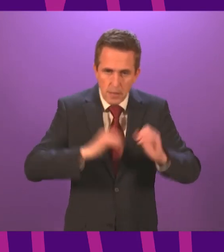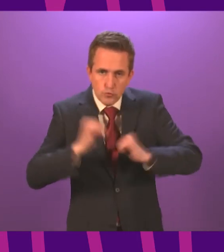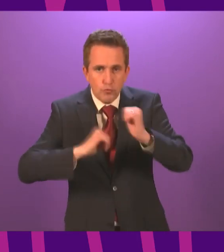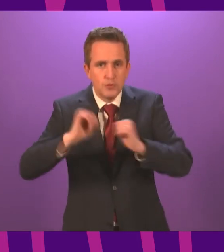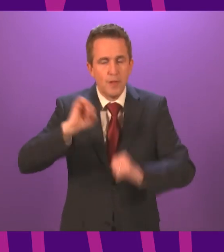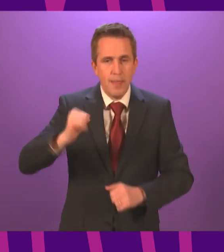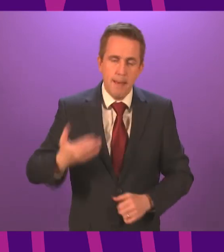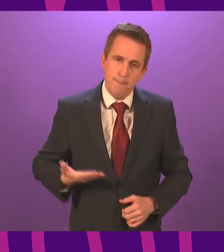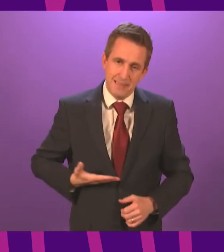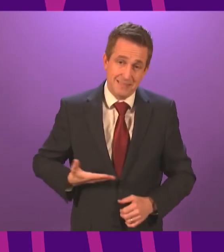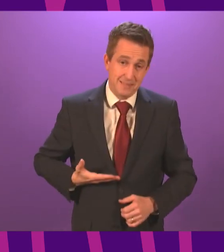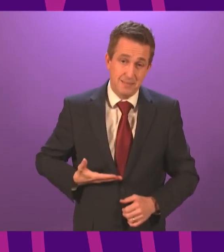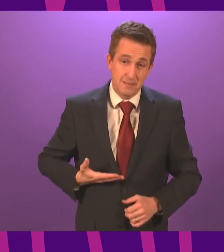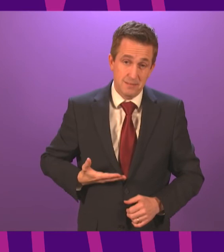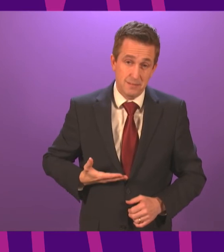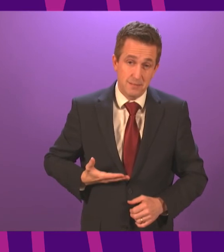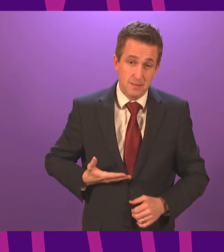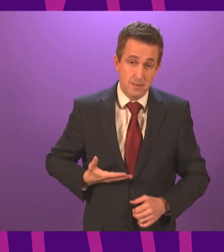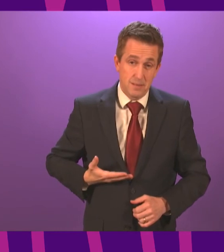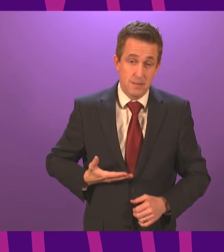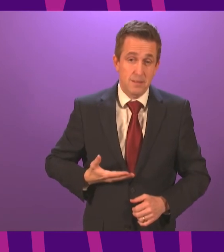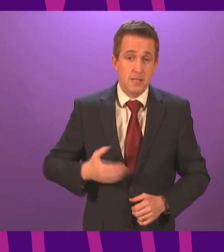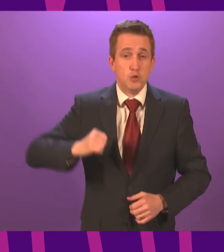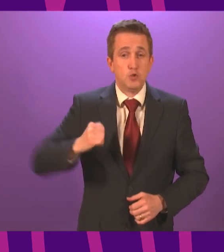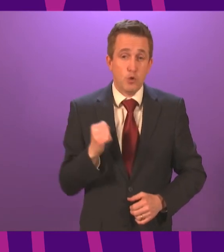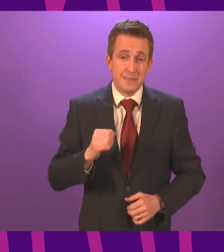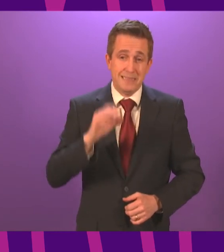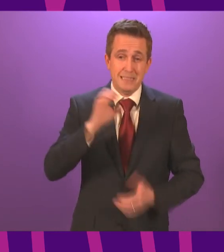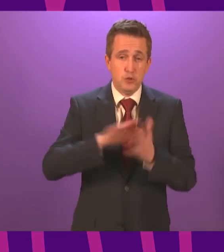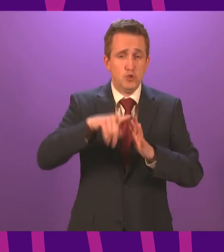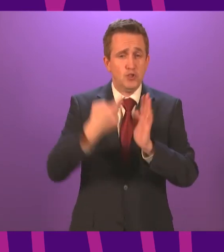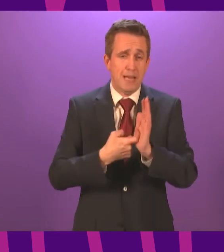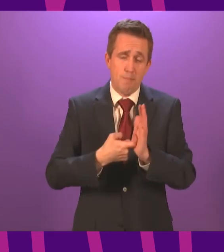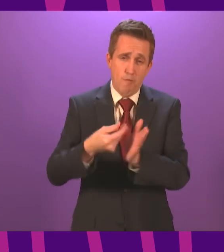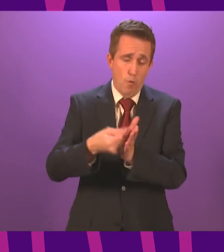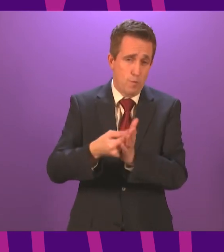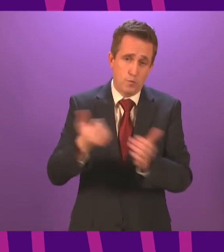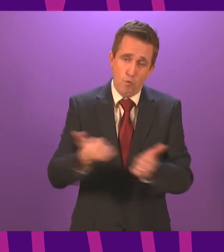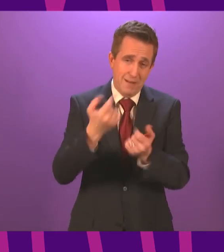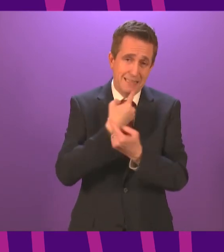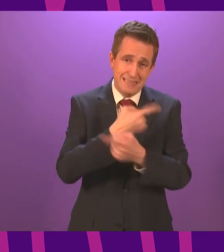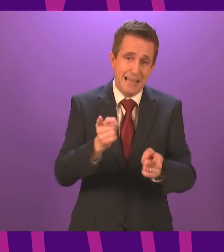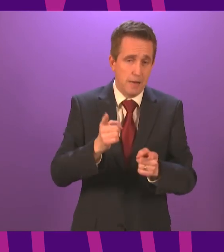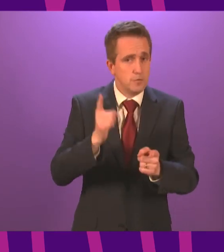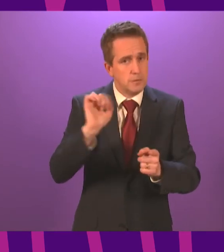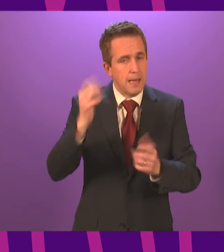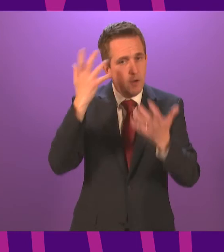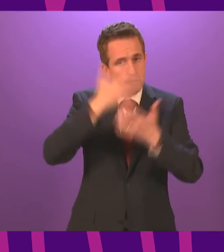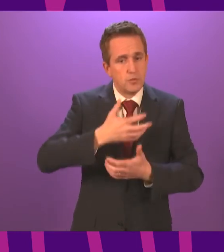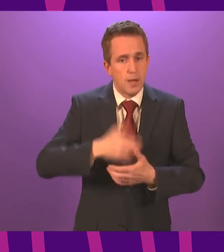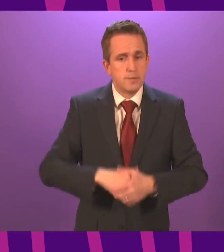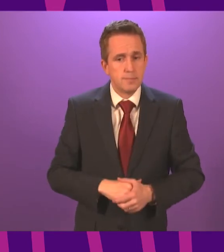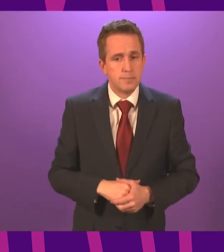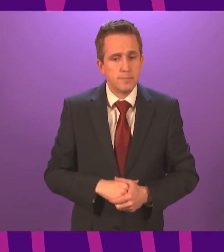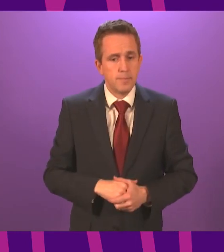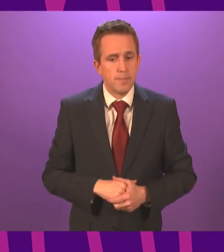on fumes, as Liz Cameron from the Scottish Chamber of Commerce warned yesterday. The Scottish Government